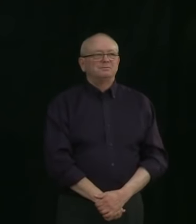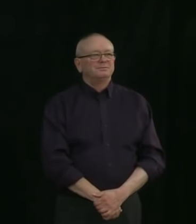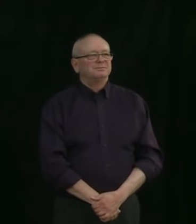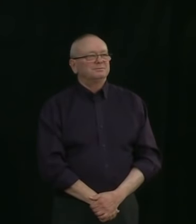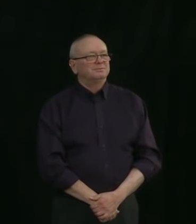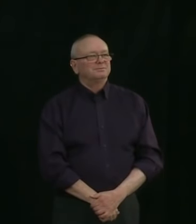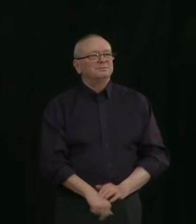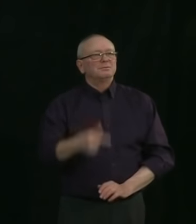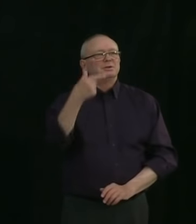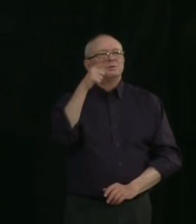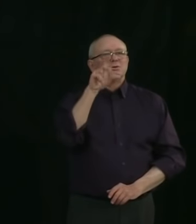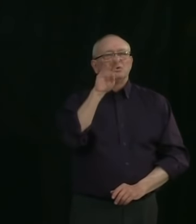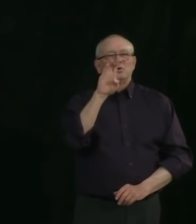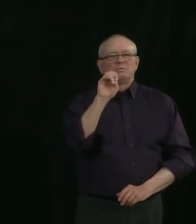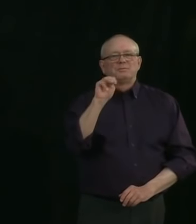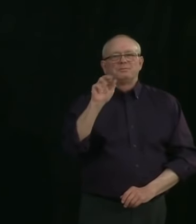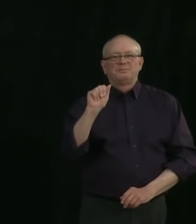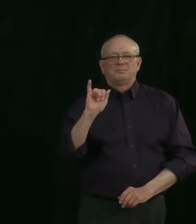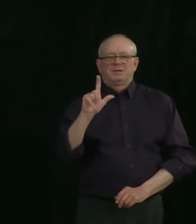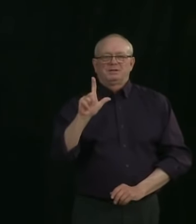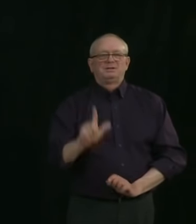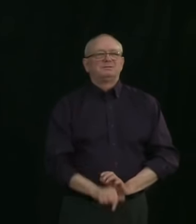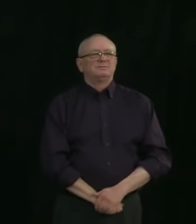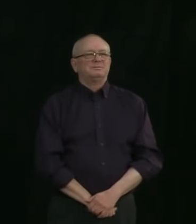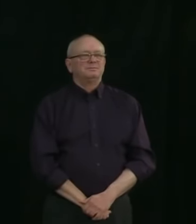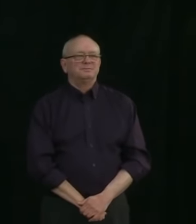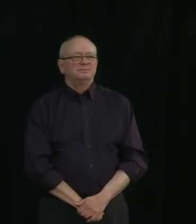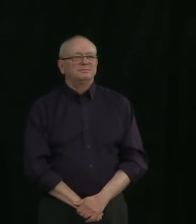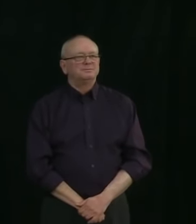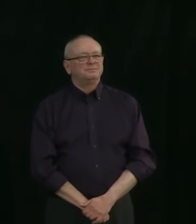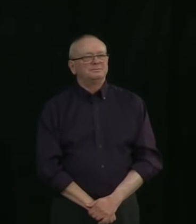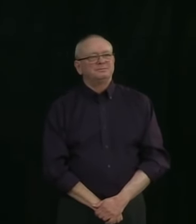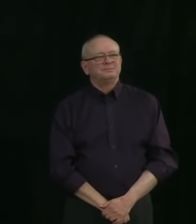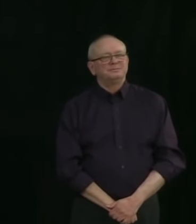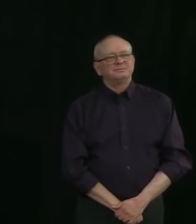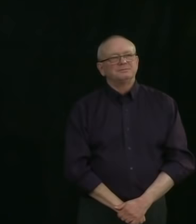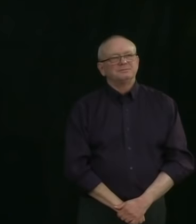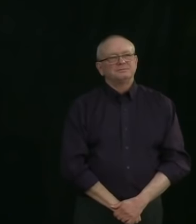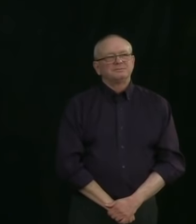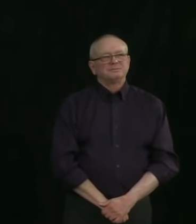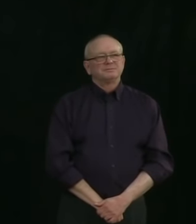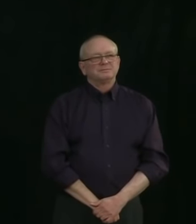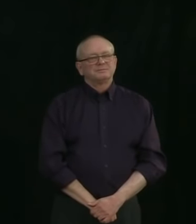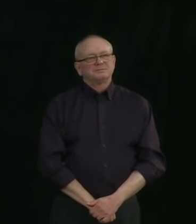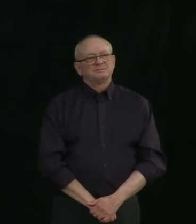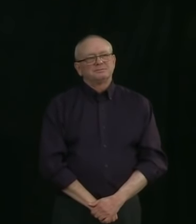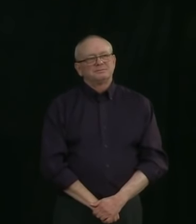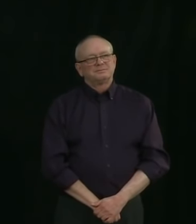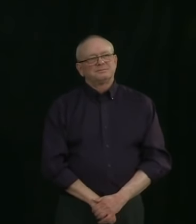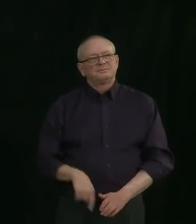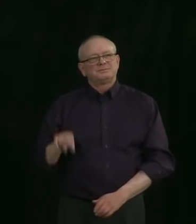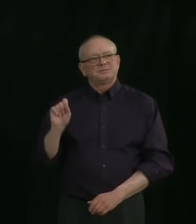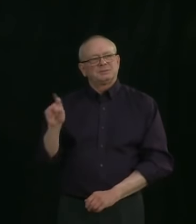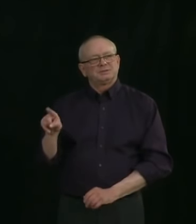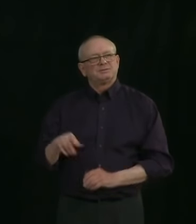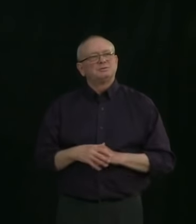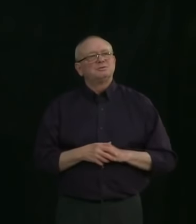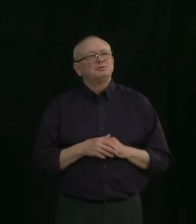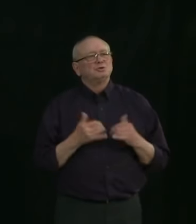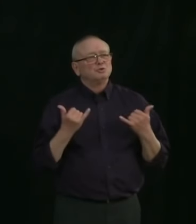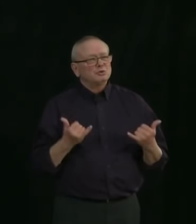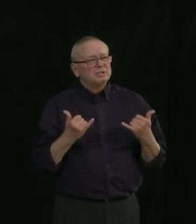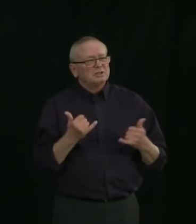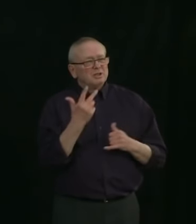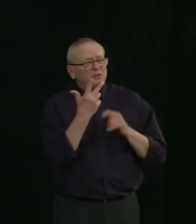Kelly. Hi there, Dr. Hinshaw. I'm wondering whether some of the deaths you mentioned today, whether one of them